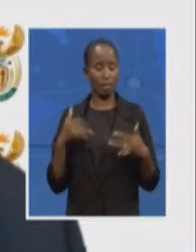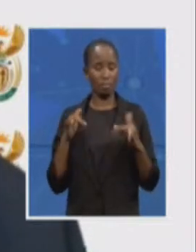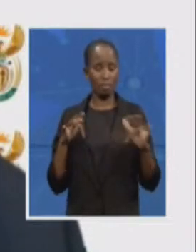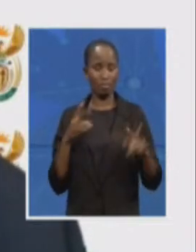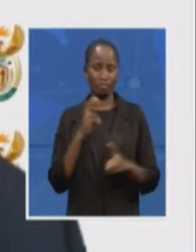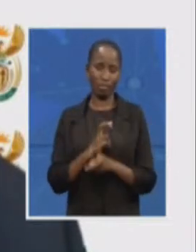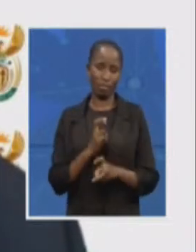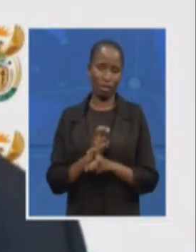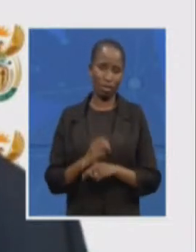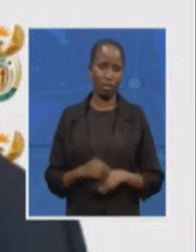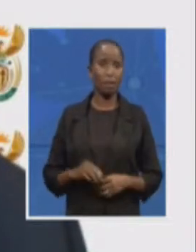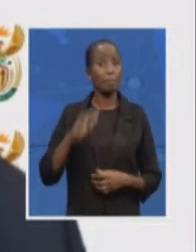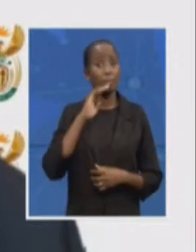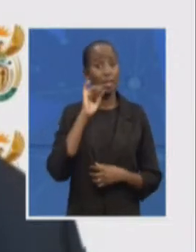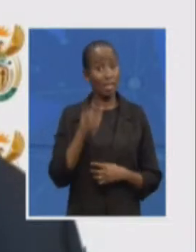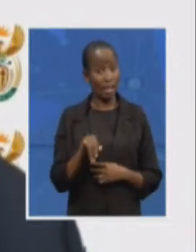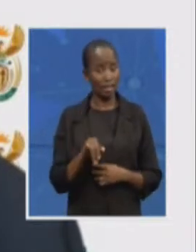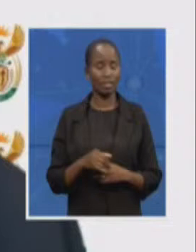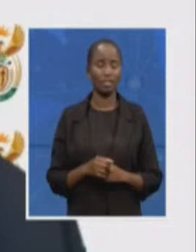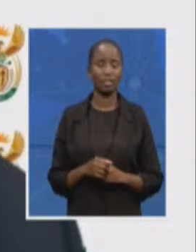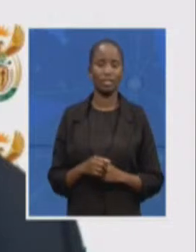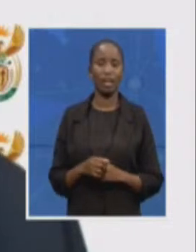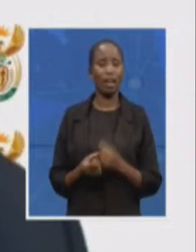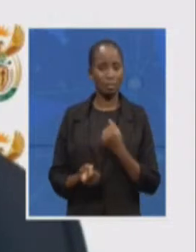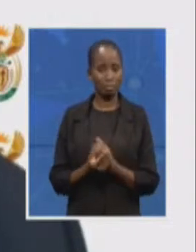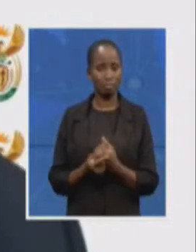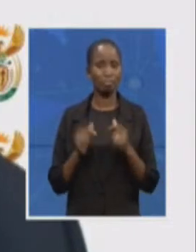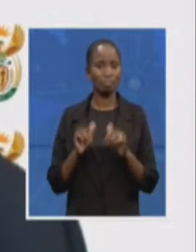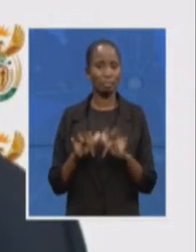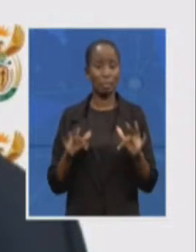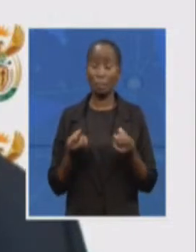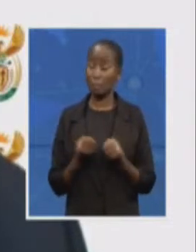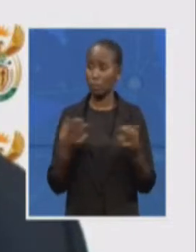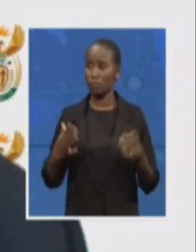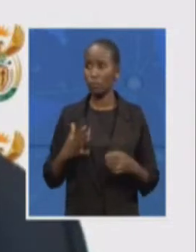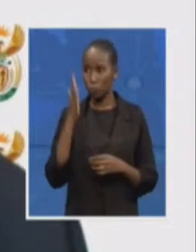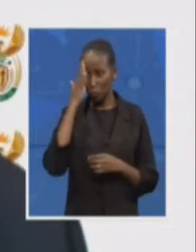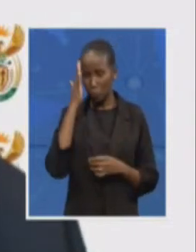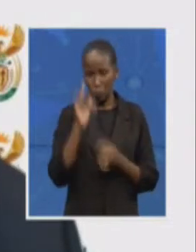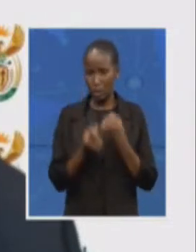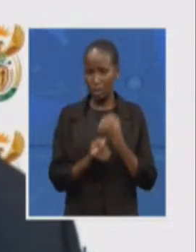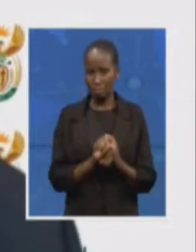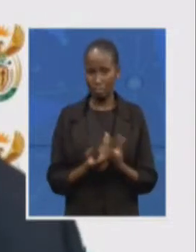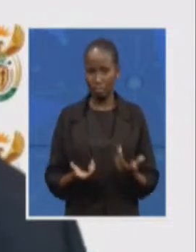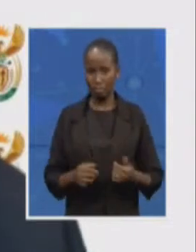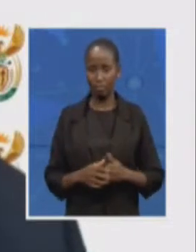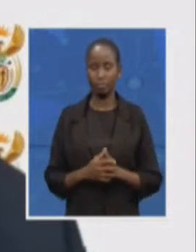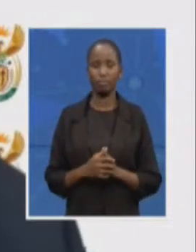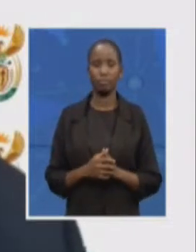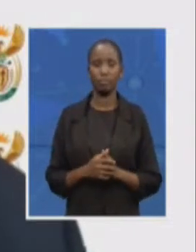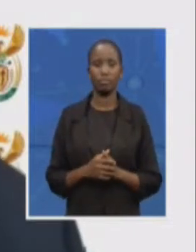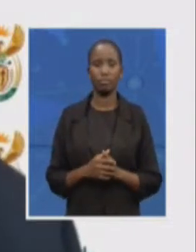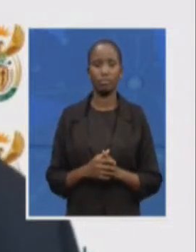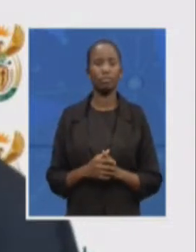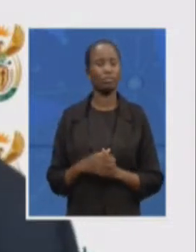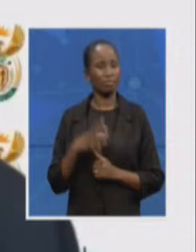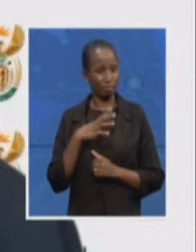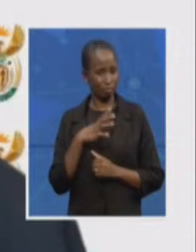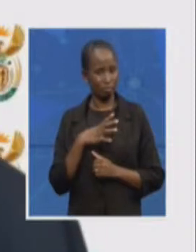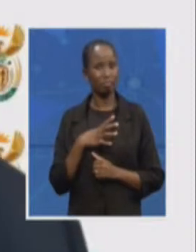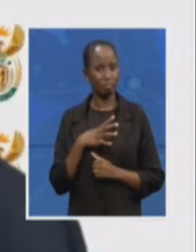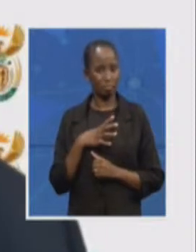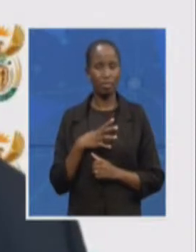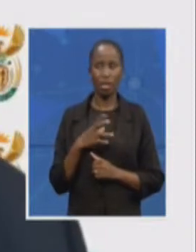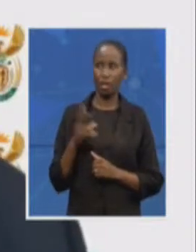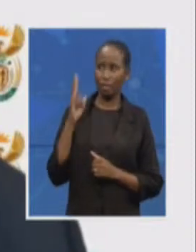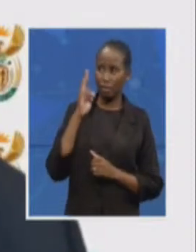public interest to all South Africans. And we felt that we need to keep you informed in terms of where we are. I